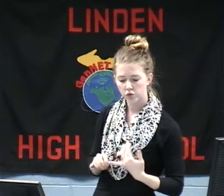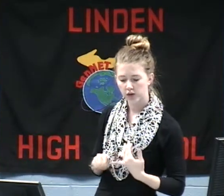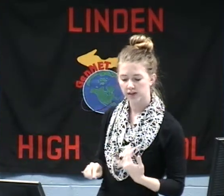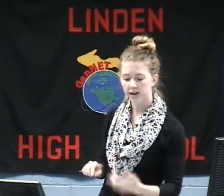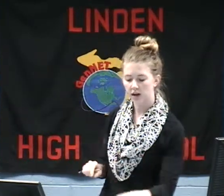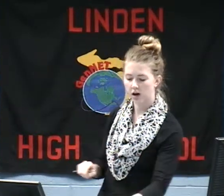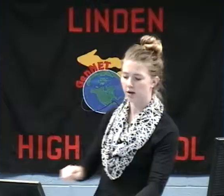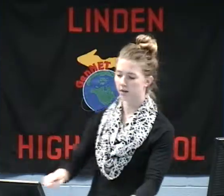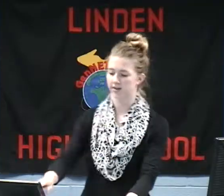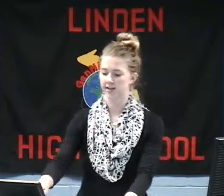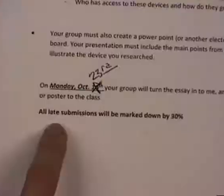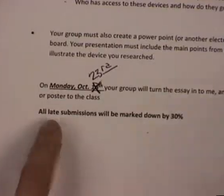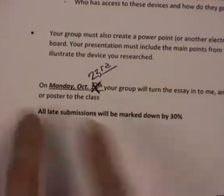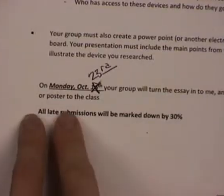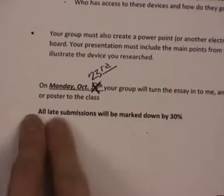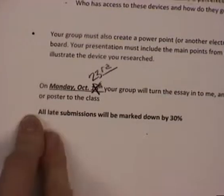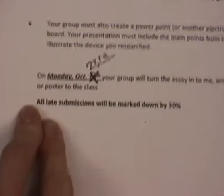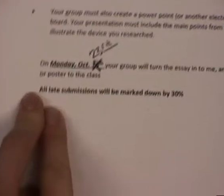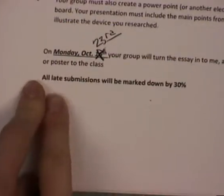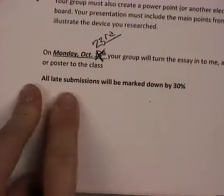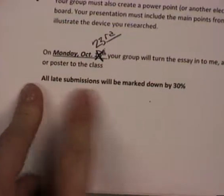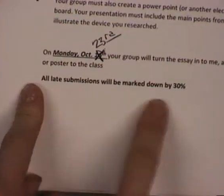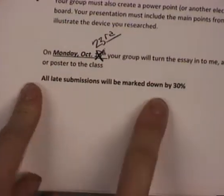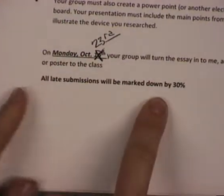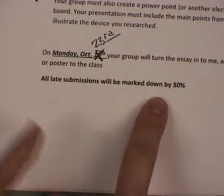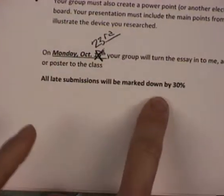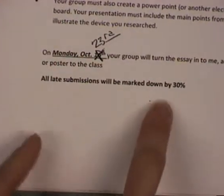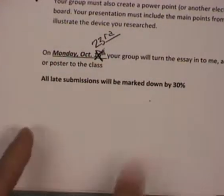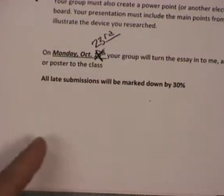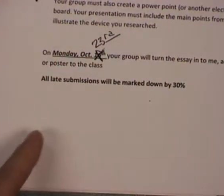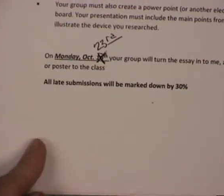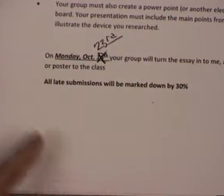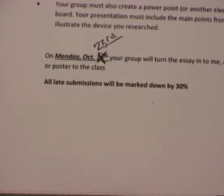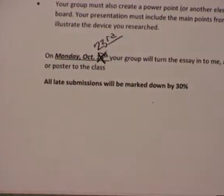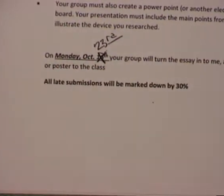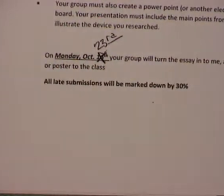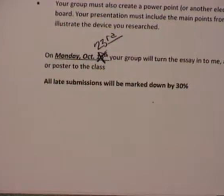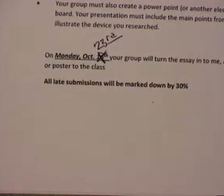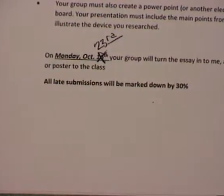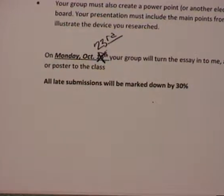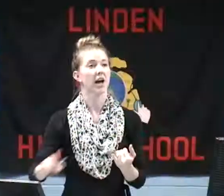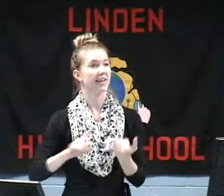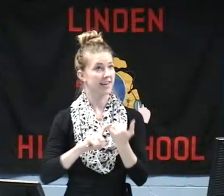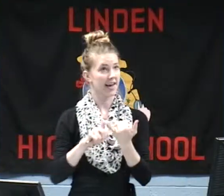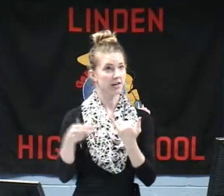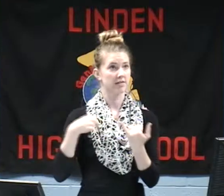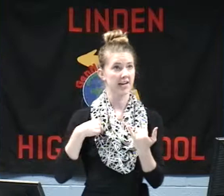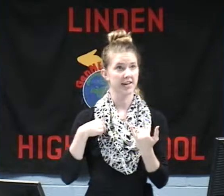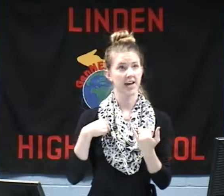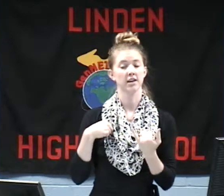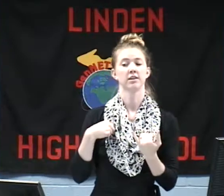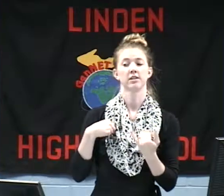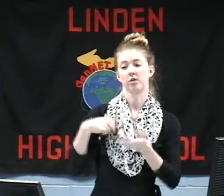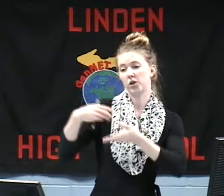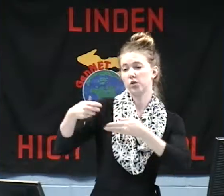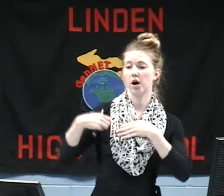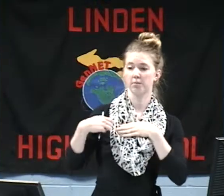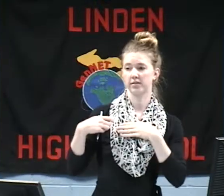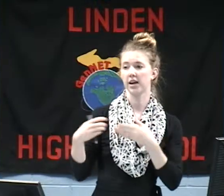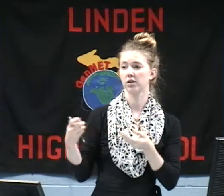Like it says on this paper, when you get it, all late submissions will be marked down by 30%. So I need to have your essay that day. Like when you come present, you'll